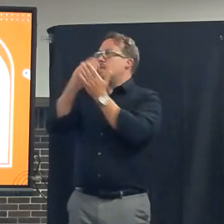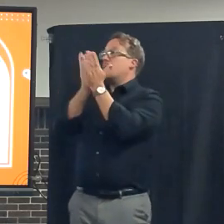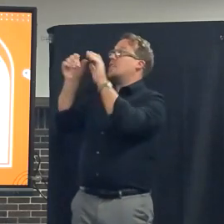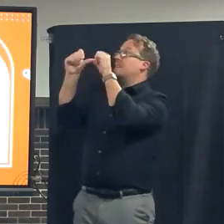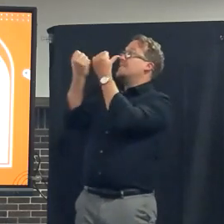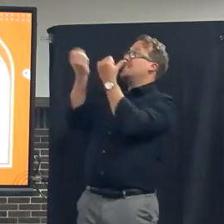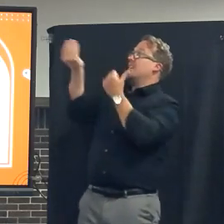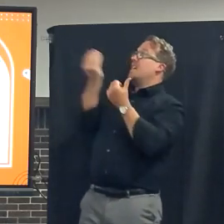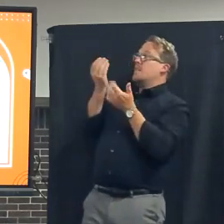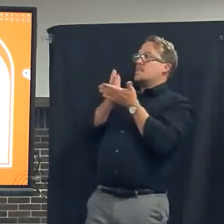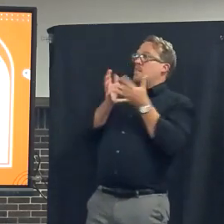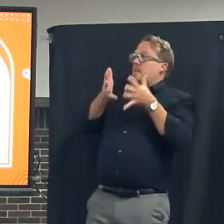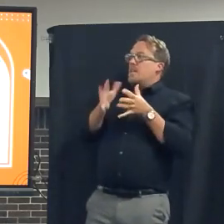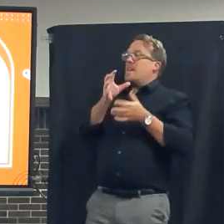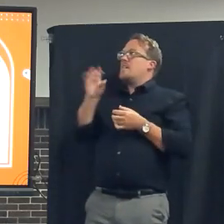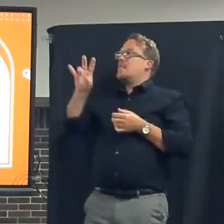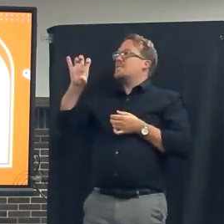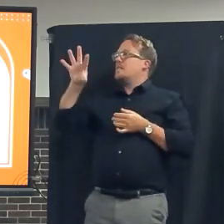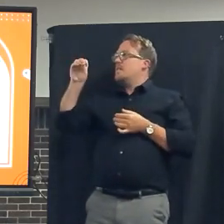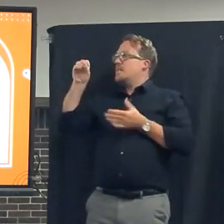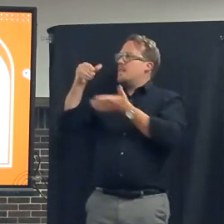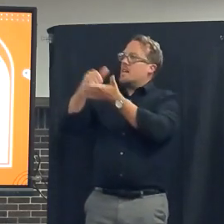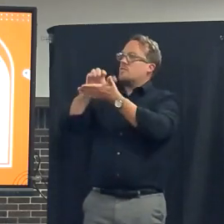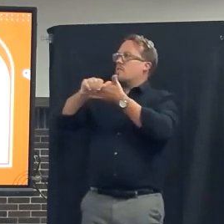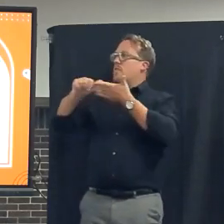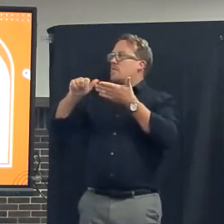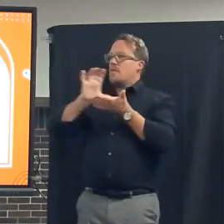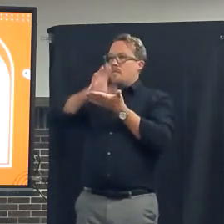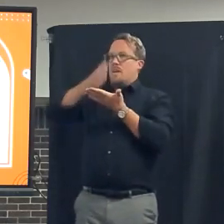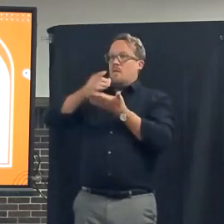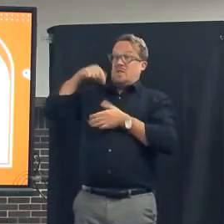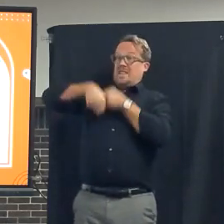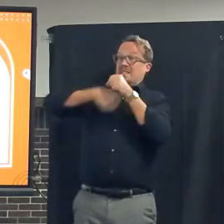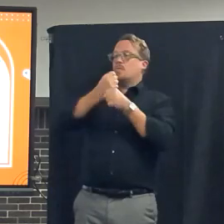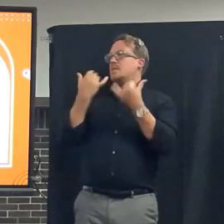receive our $750,000 allotment for this year.